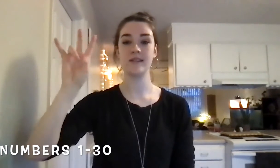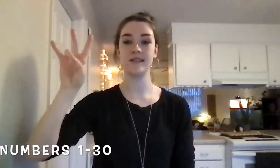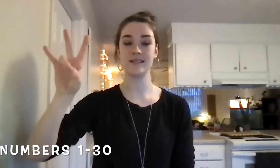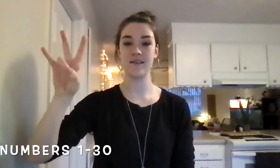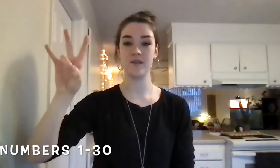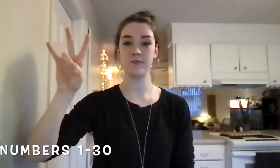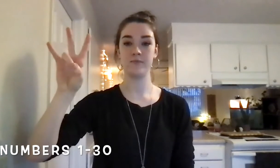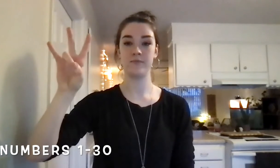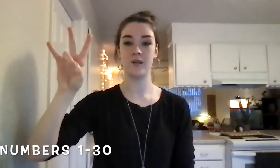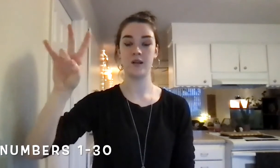27,